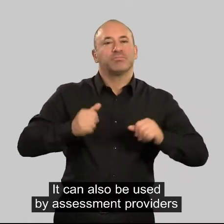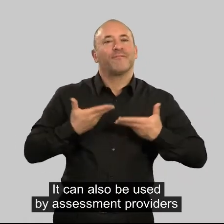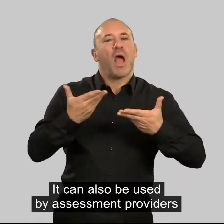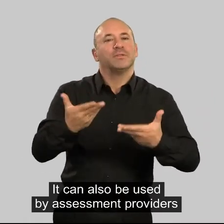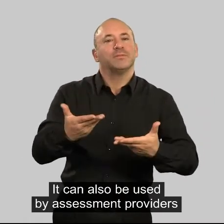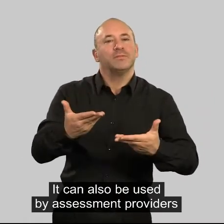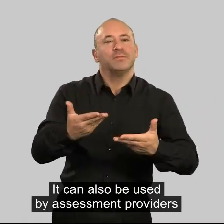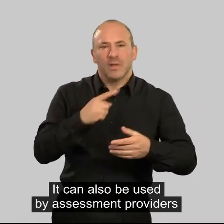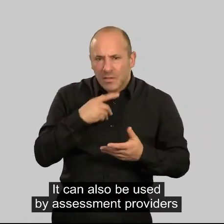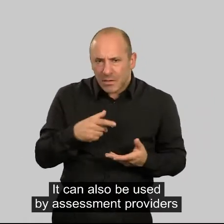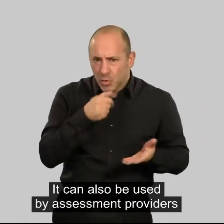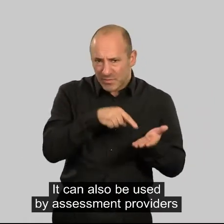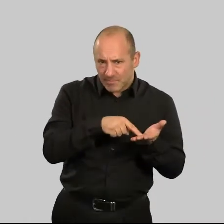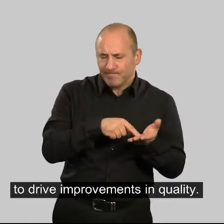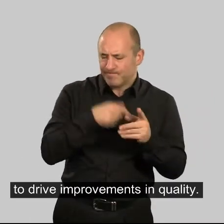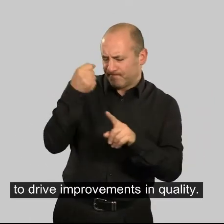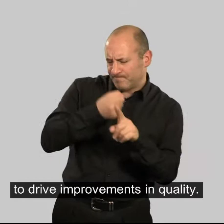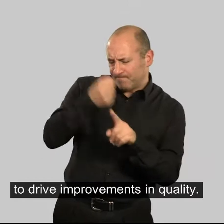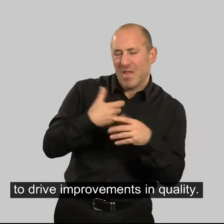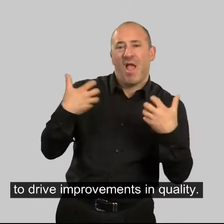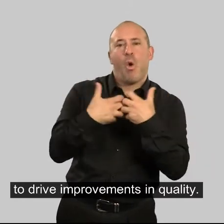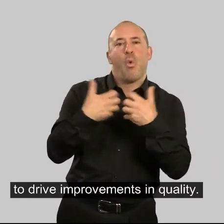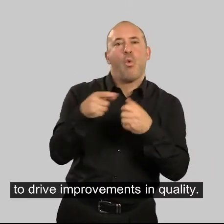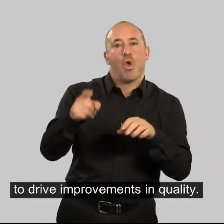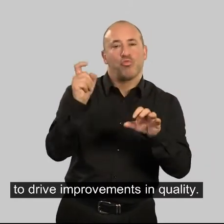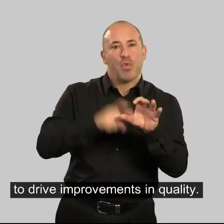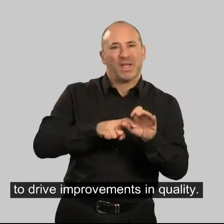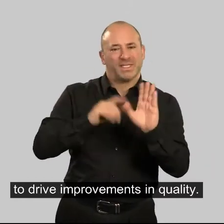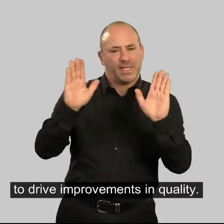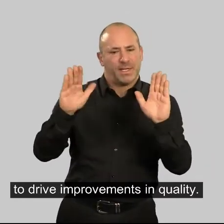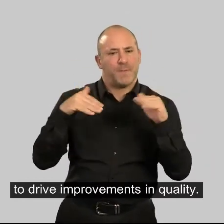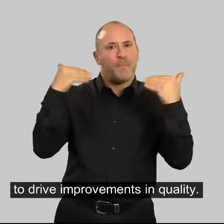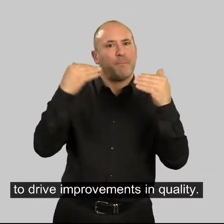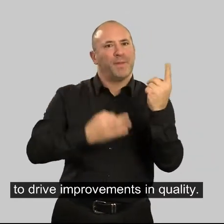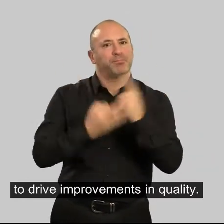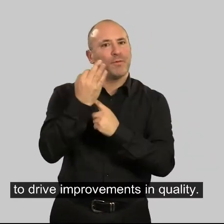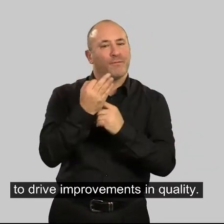It can also be used by assessment providers to drive improvements in quality.